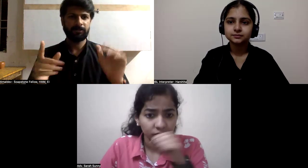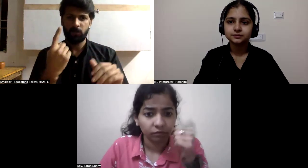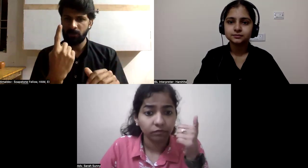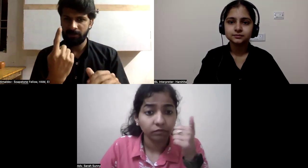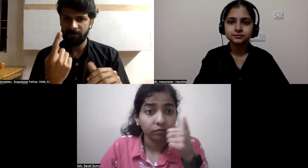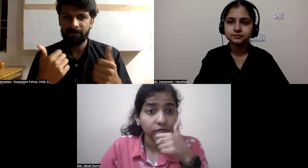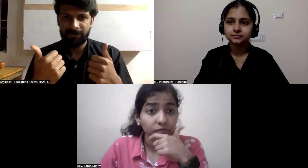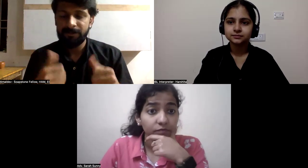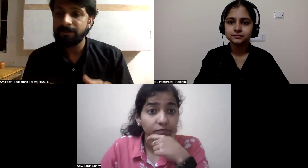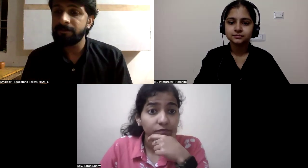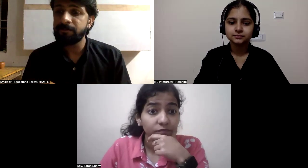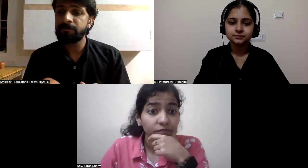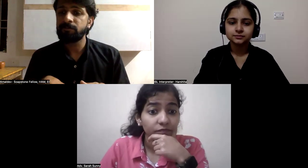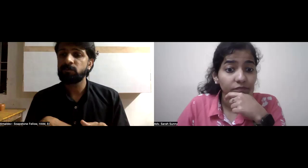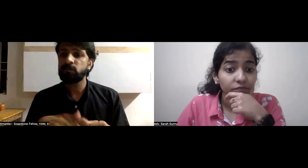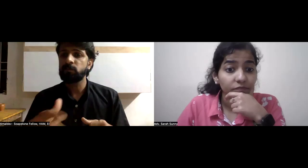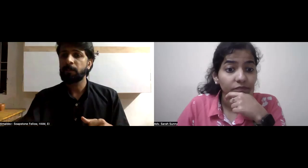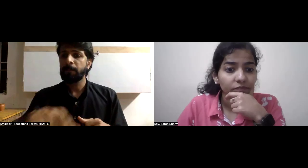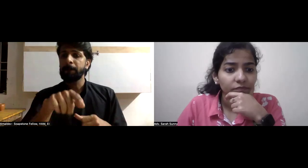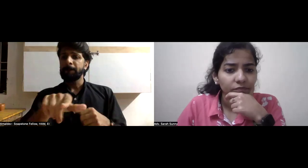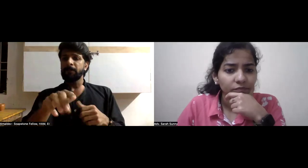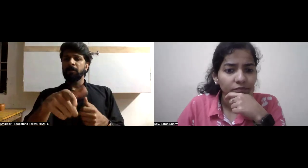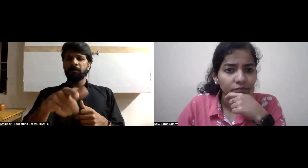This is my last question for you, Sarah.